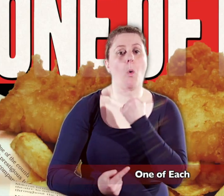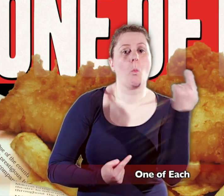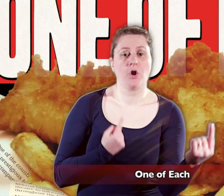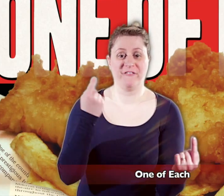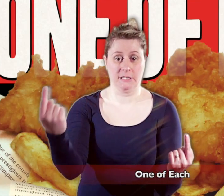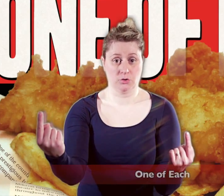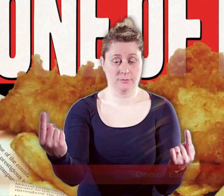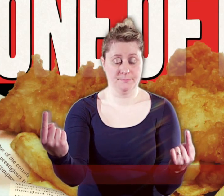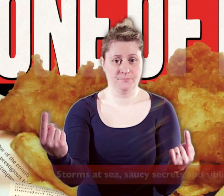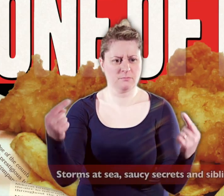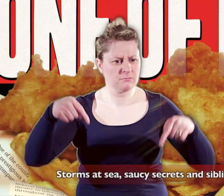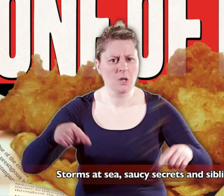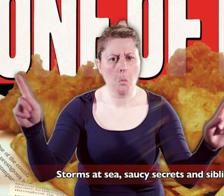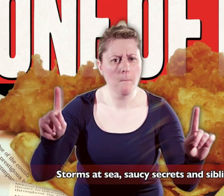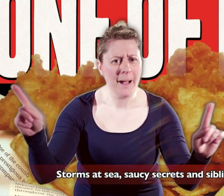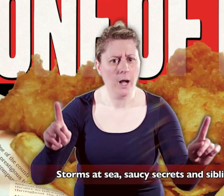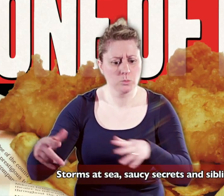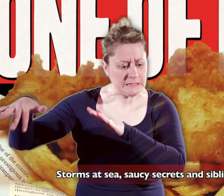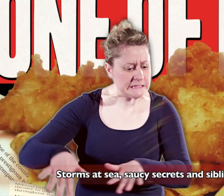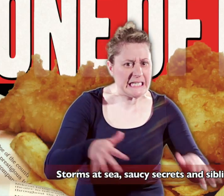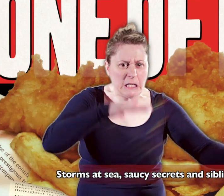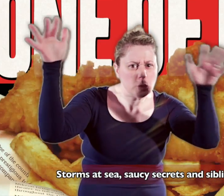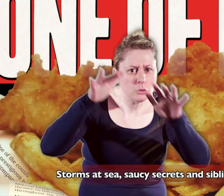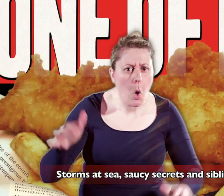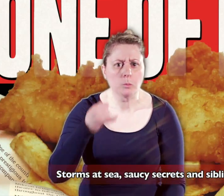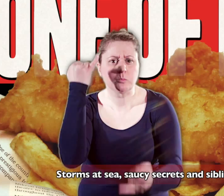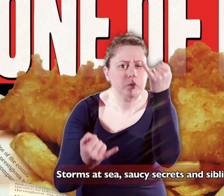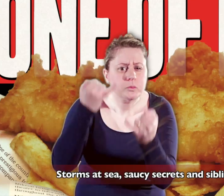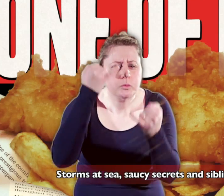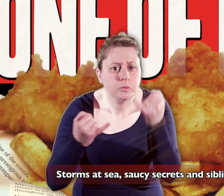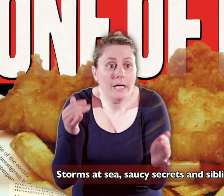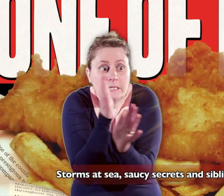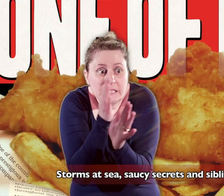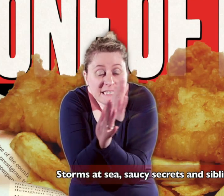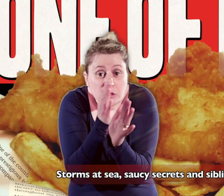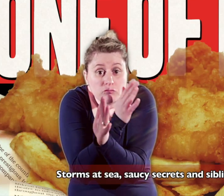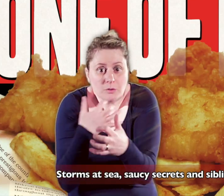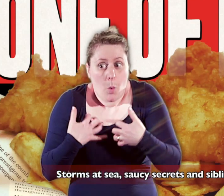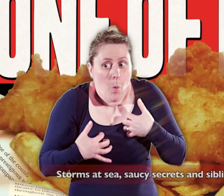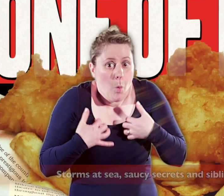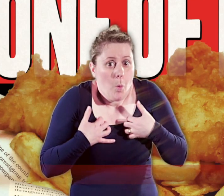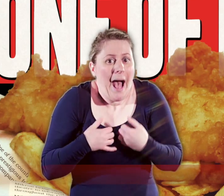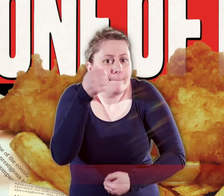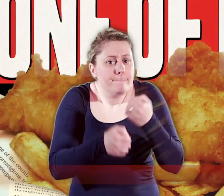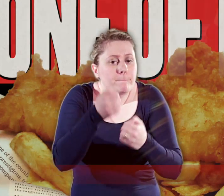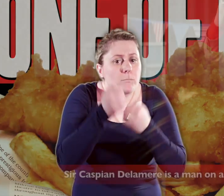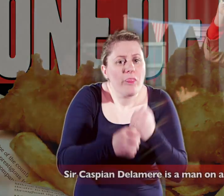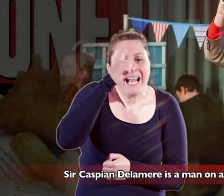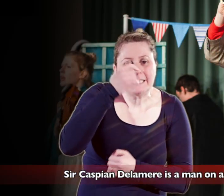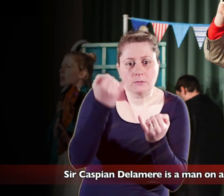One of each. Storms at sea, saucy secrets and sibling rivalry.